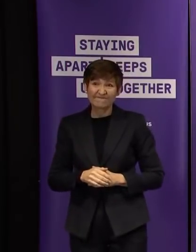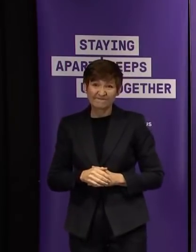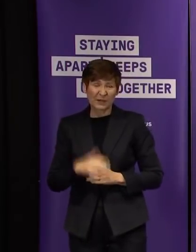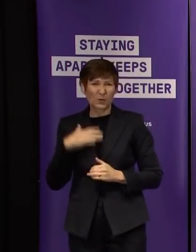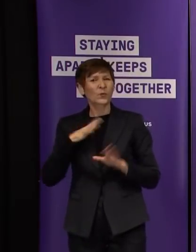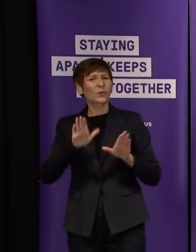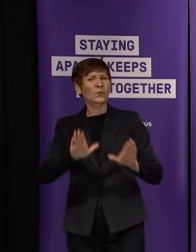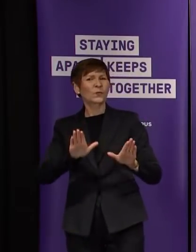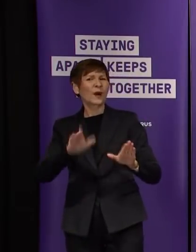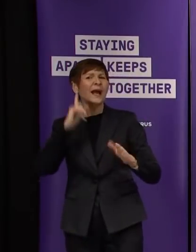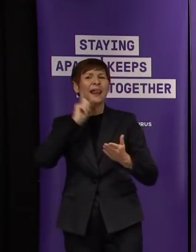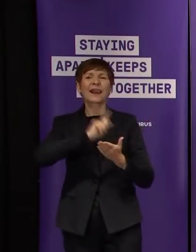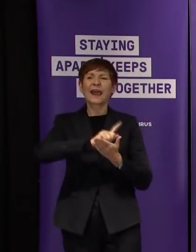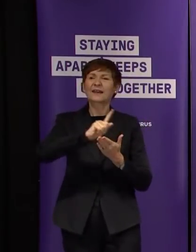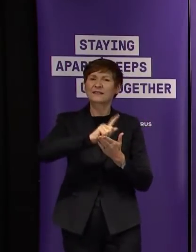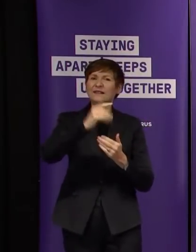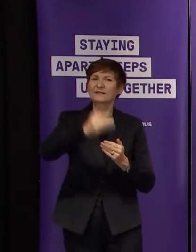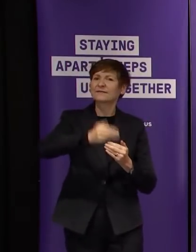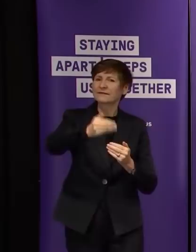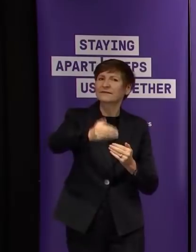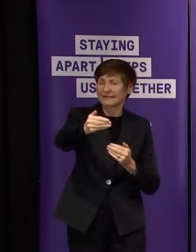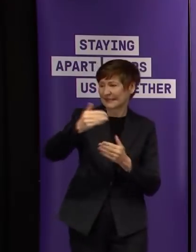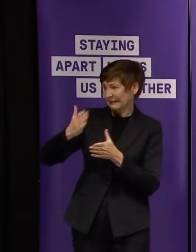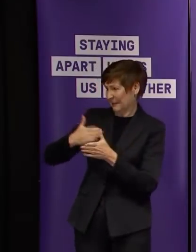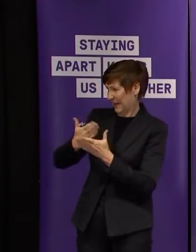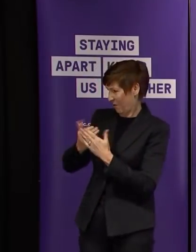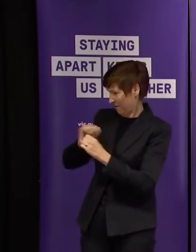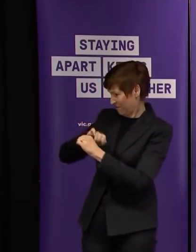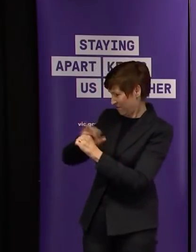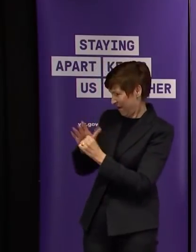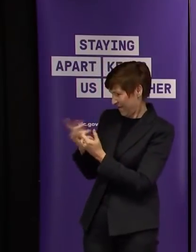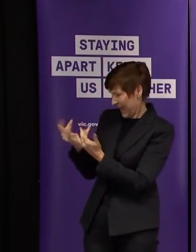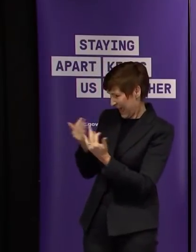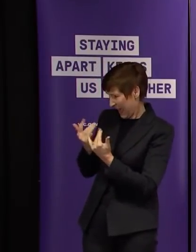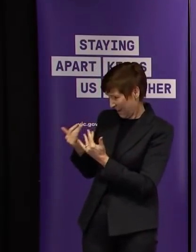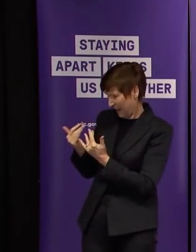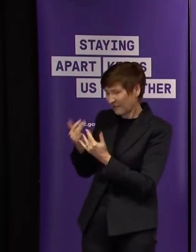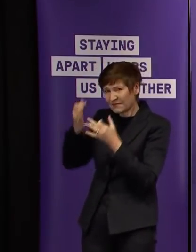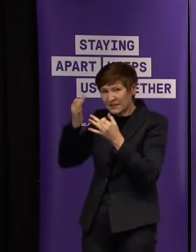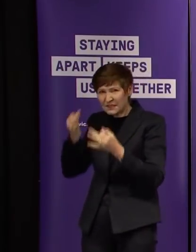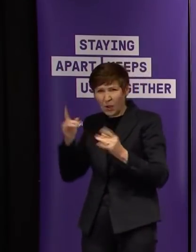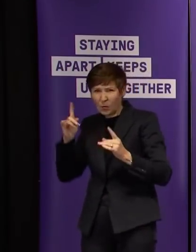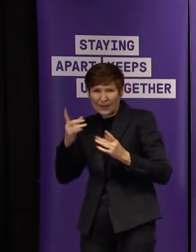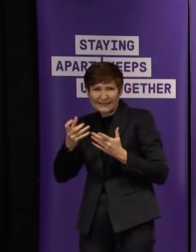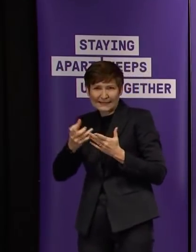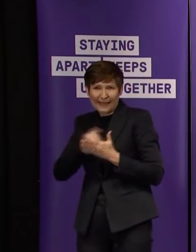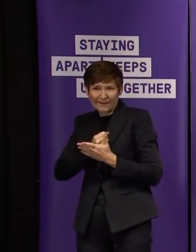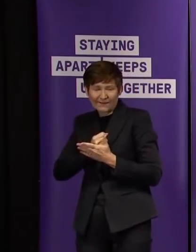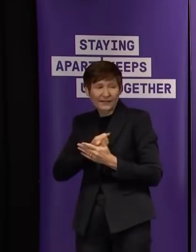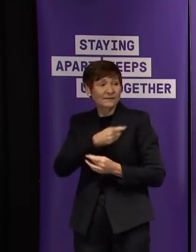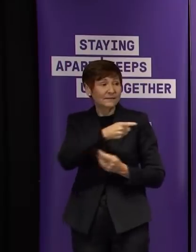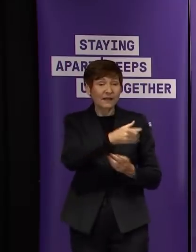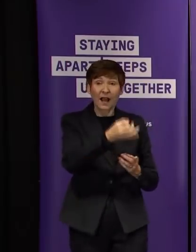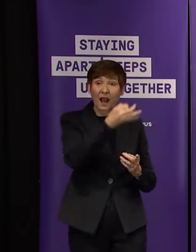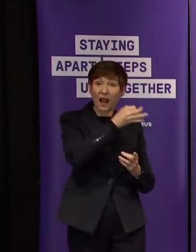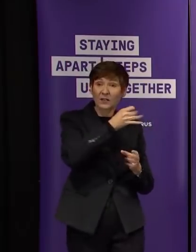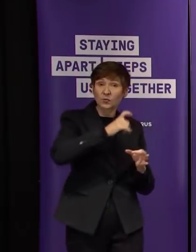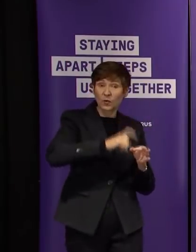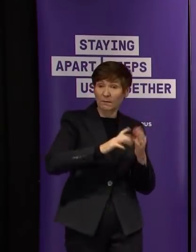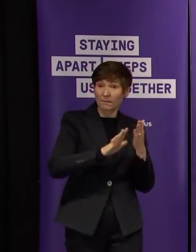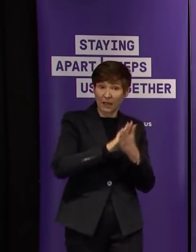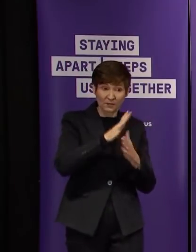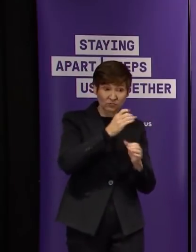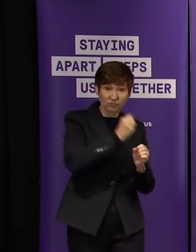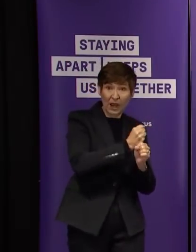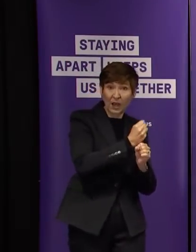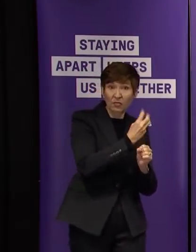entirely based on the case numbers. So there could potentially be a case for, I guess, like grades 3 to 5 returning sooner or later than